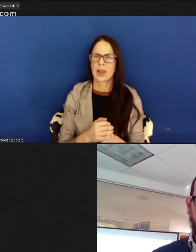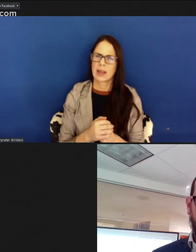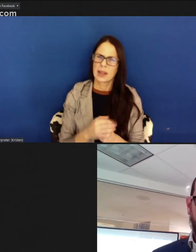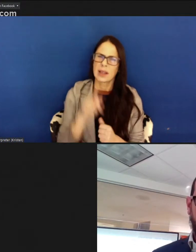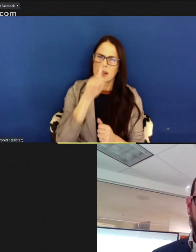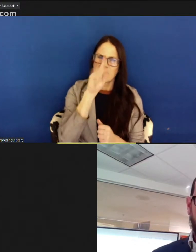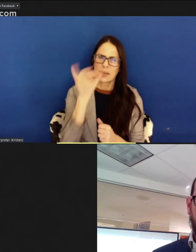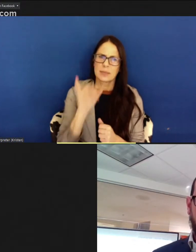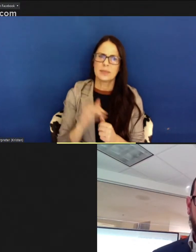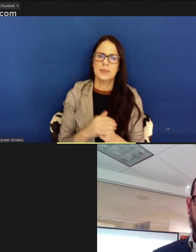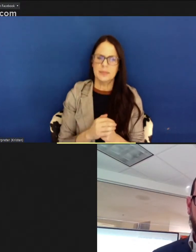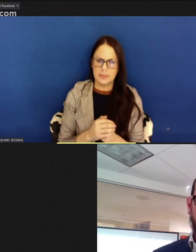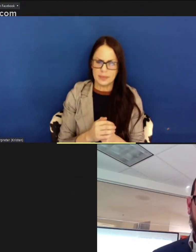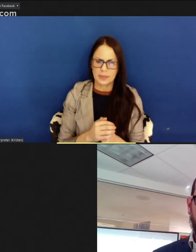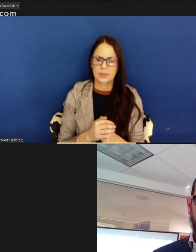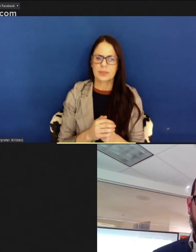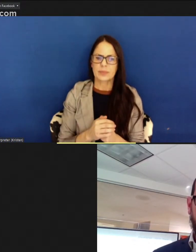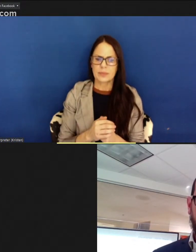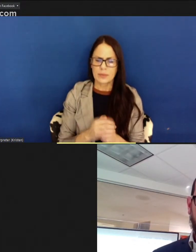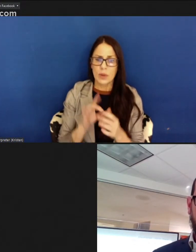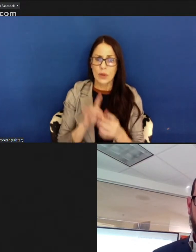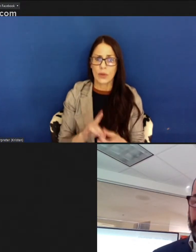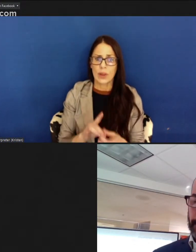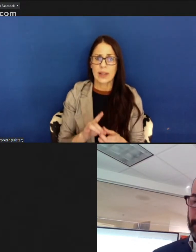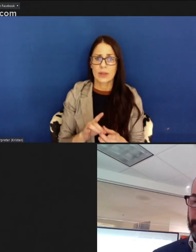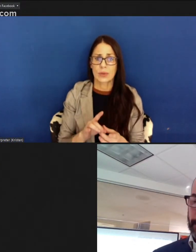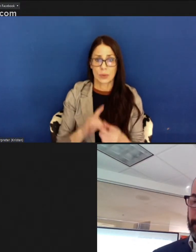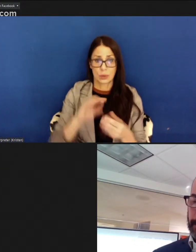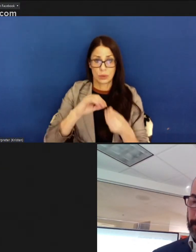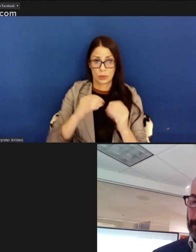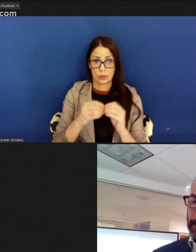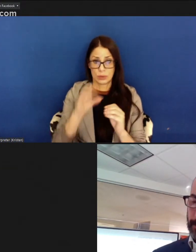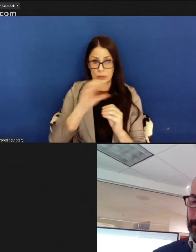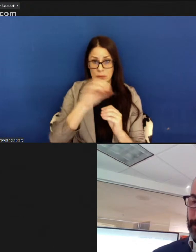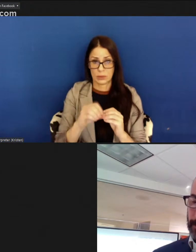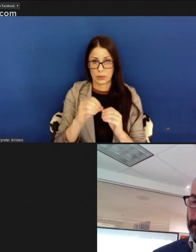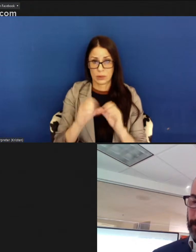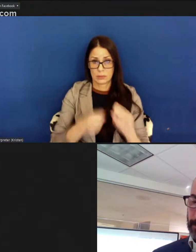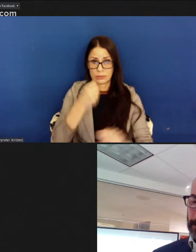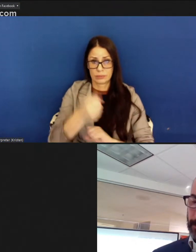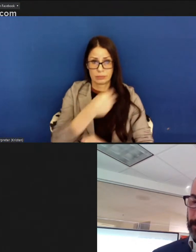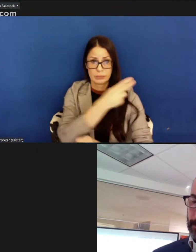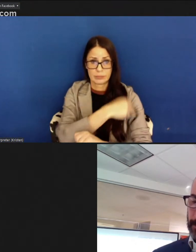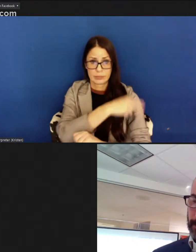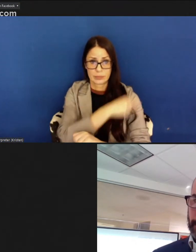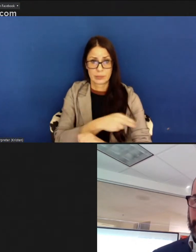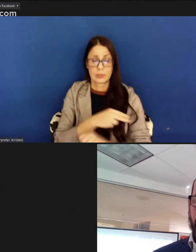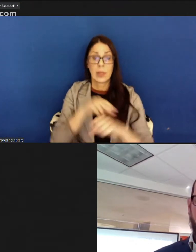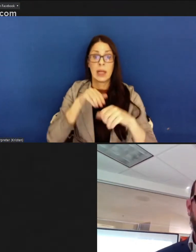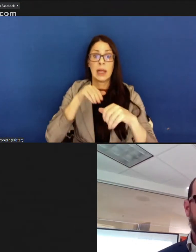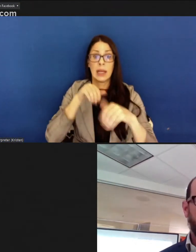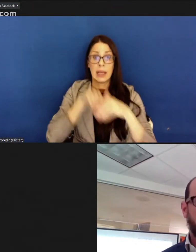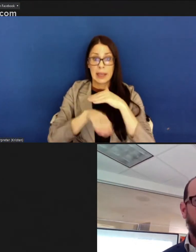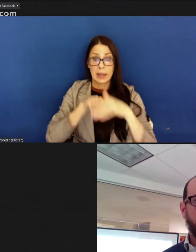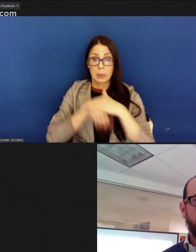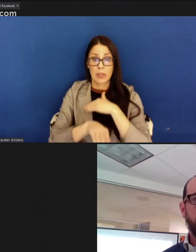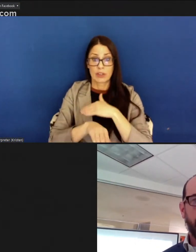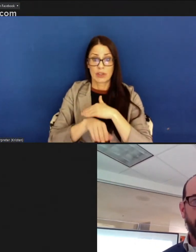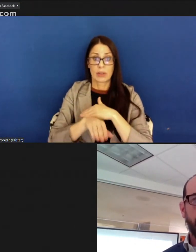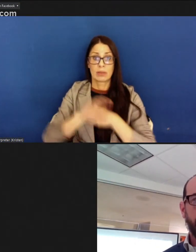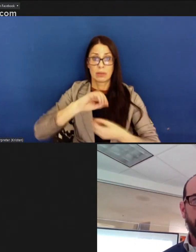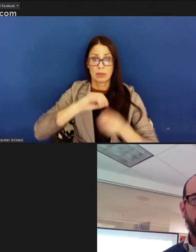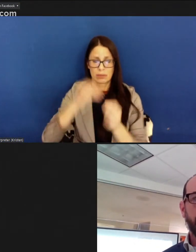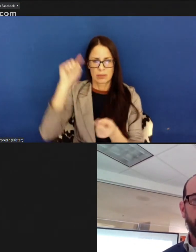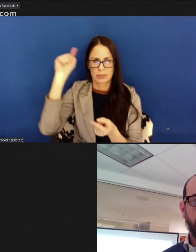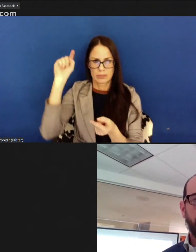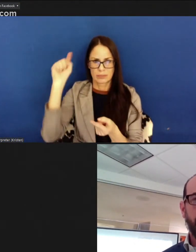if when it comes to your hospitalizations, the admissions are going down at a fairly steady clip over the